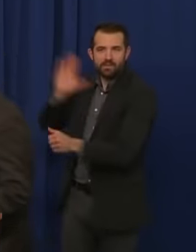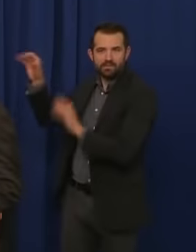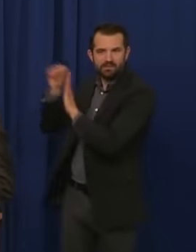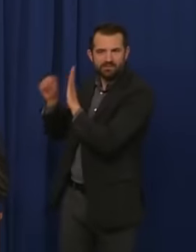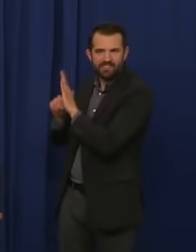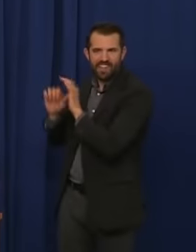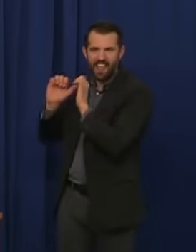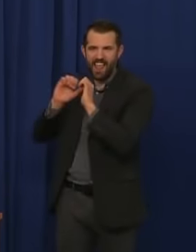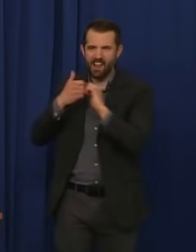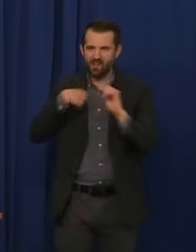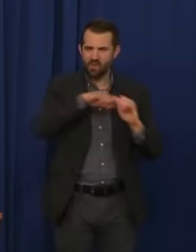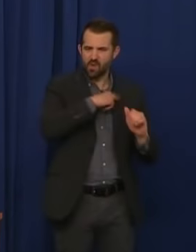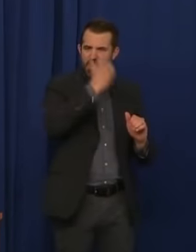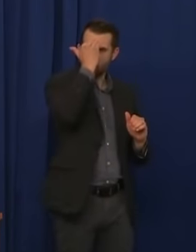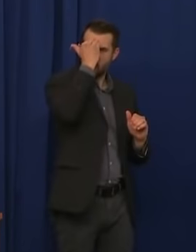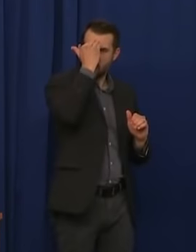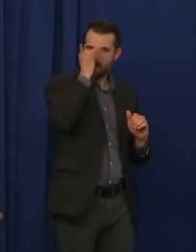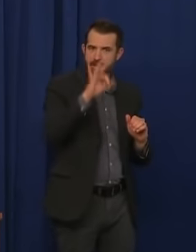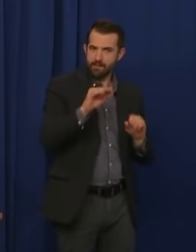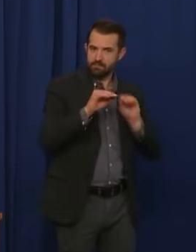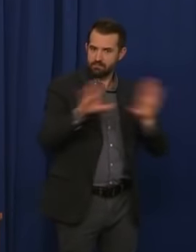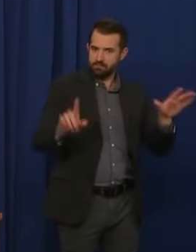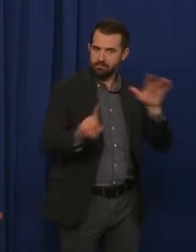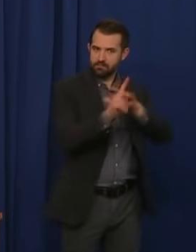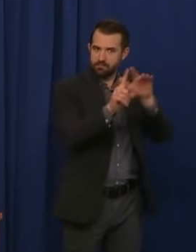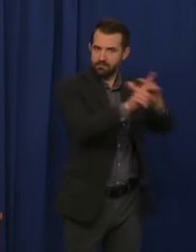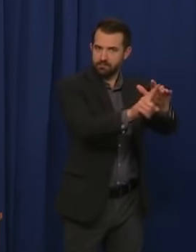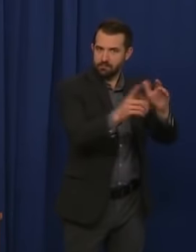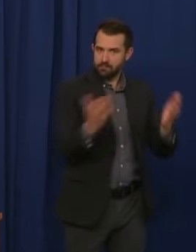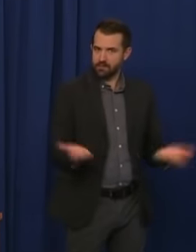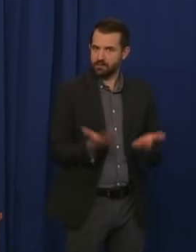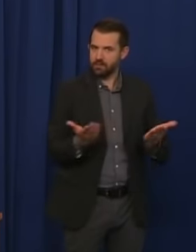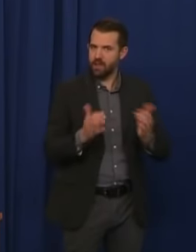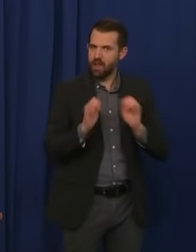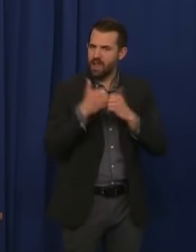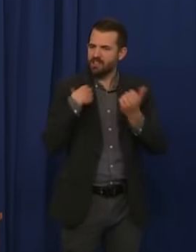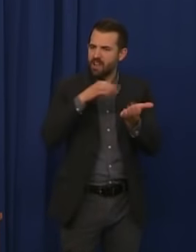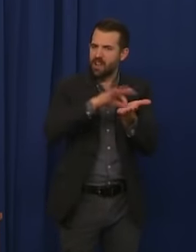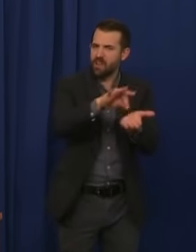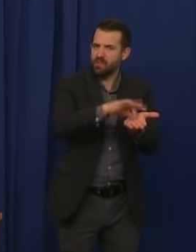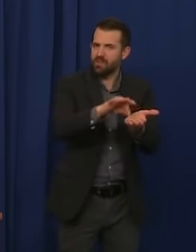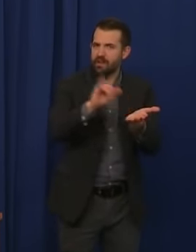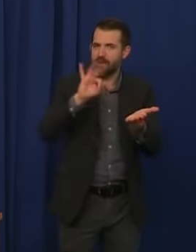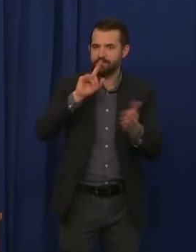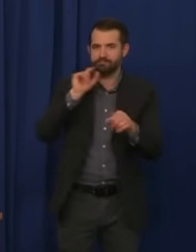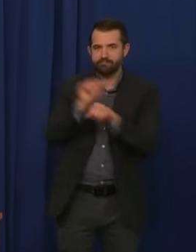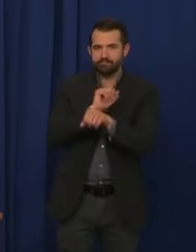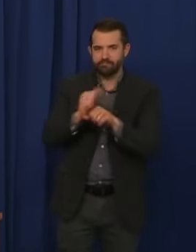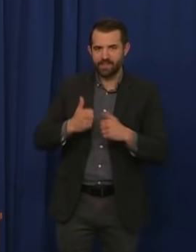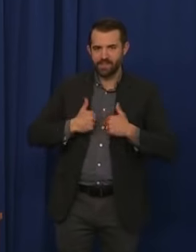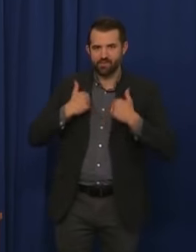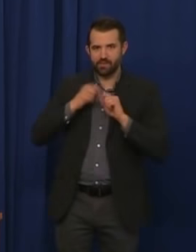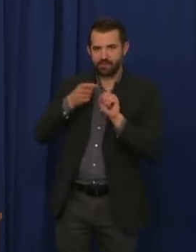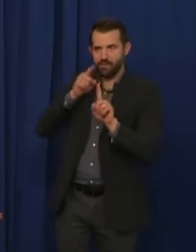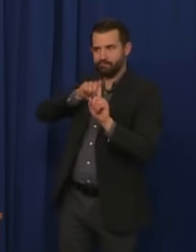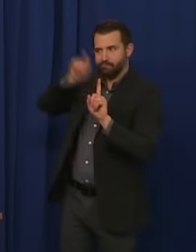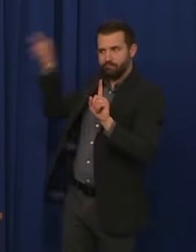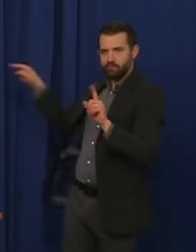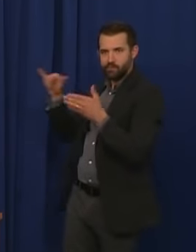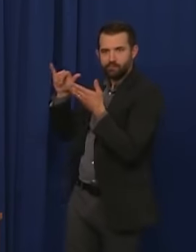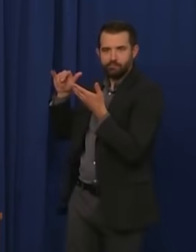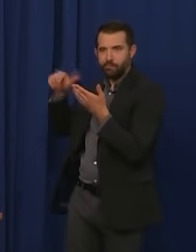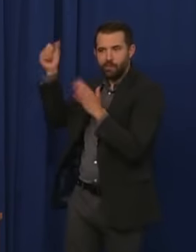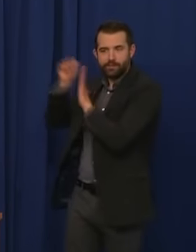an outbreak in a town here, many of which see their population demographics shift significantly when people who have summer